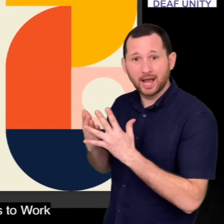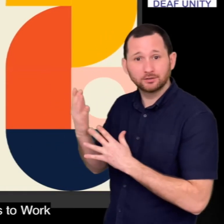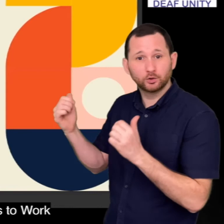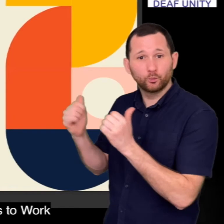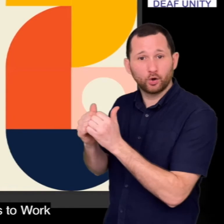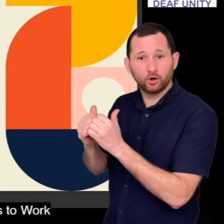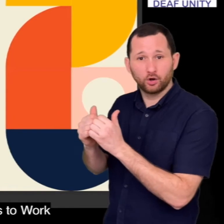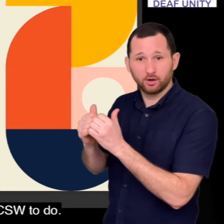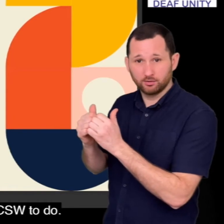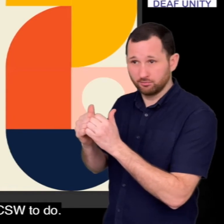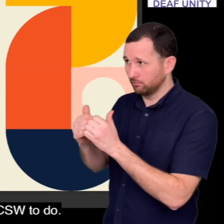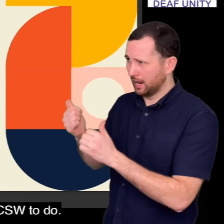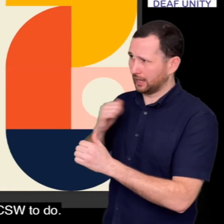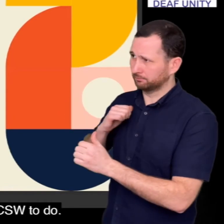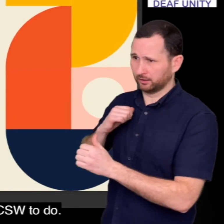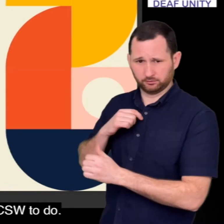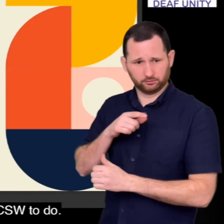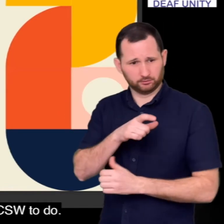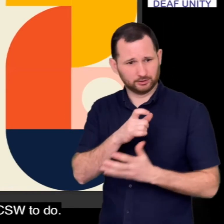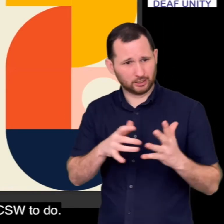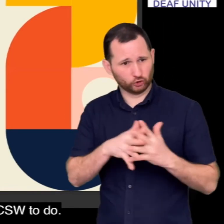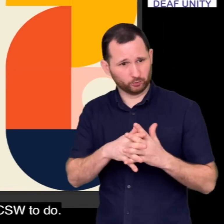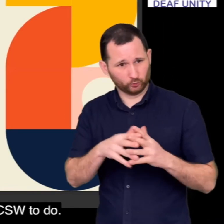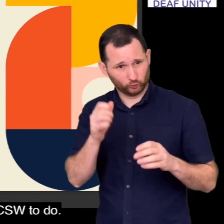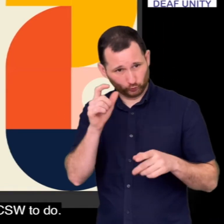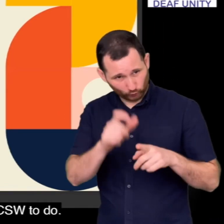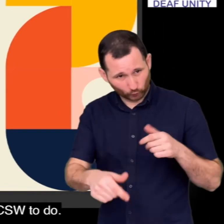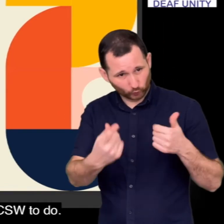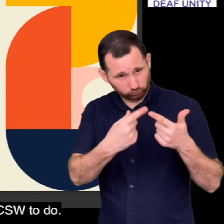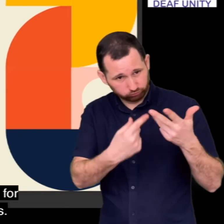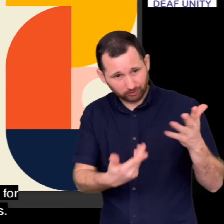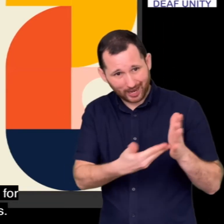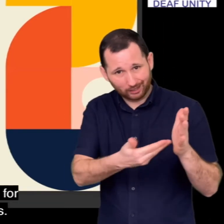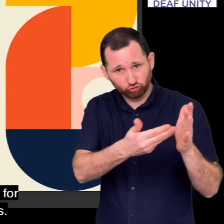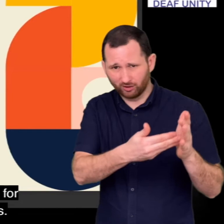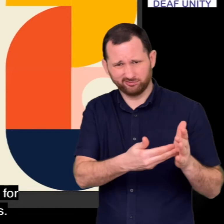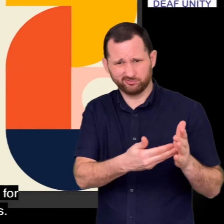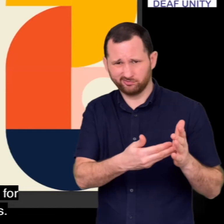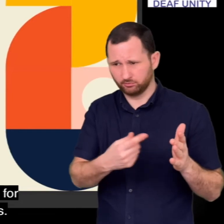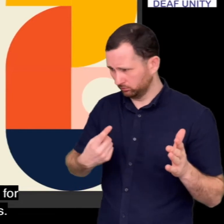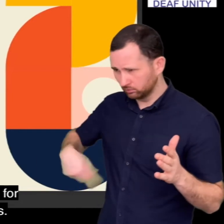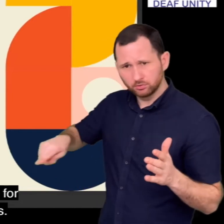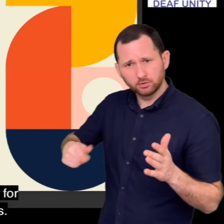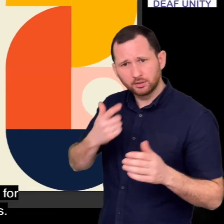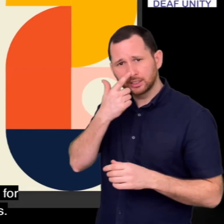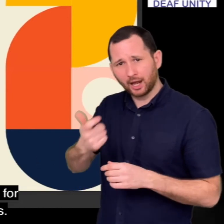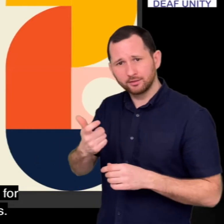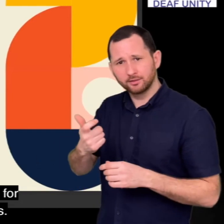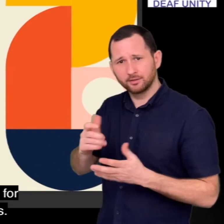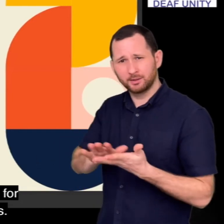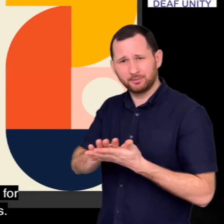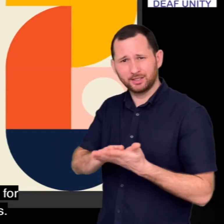Work technically wouldn't expect a CSW to do. That's what we provide for